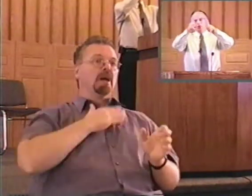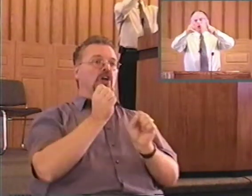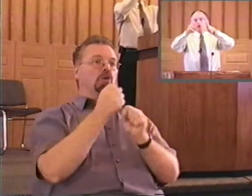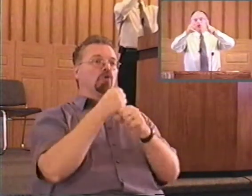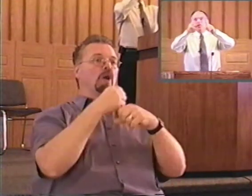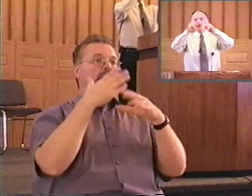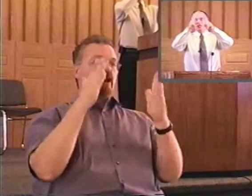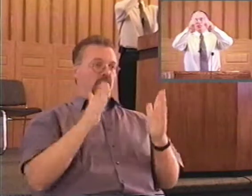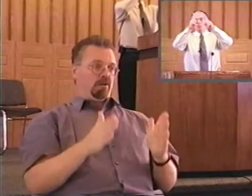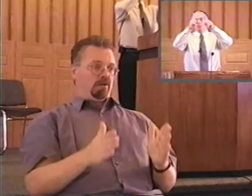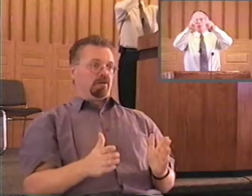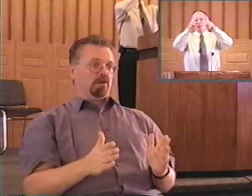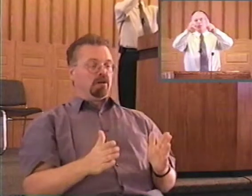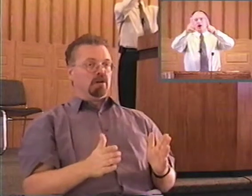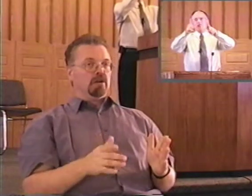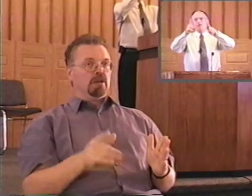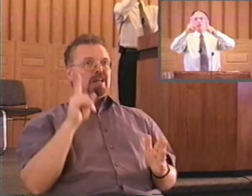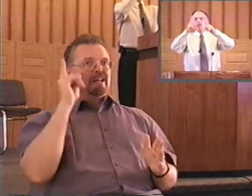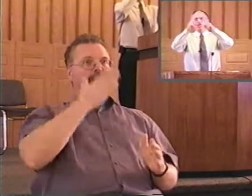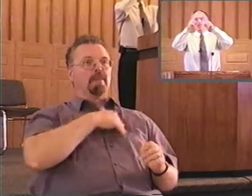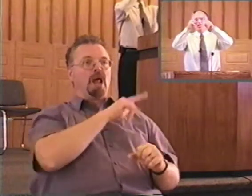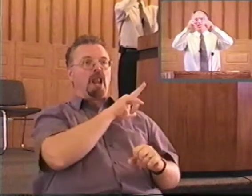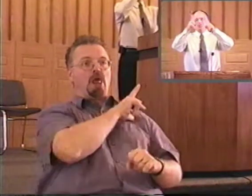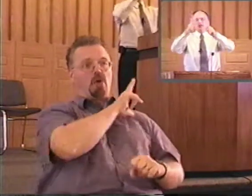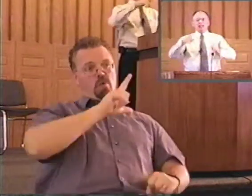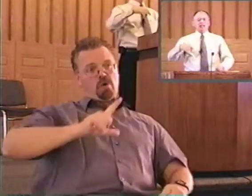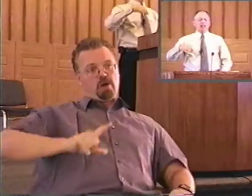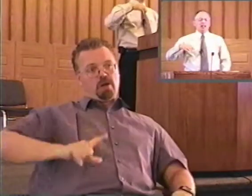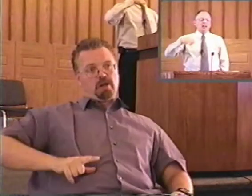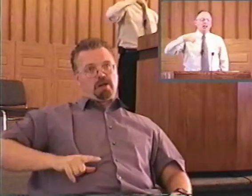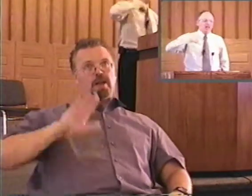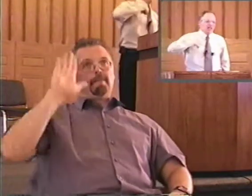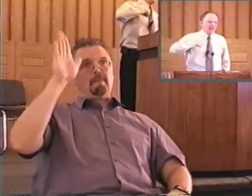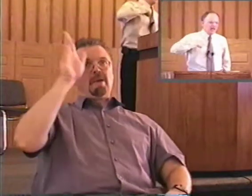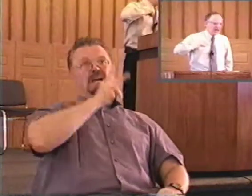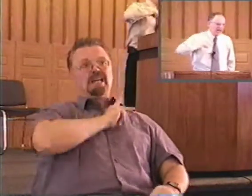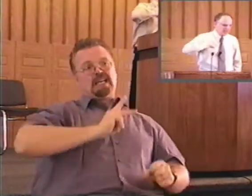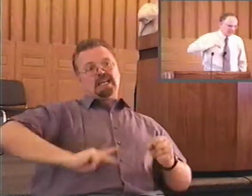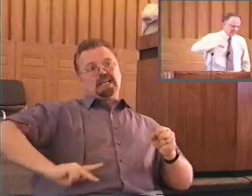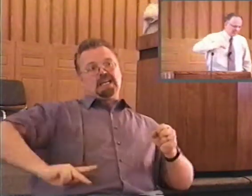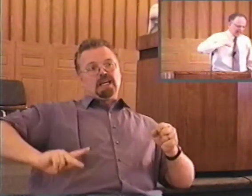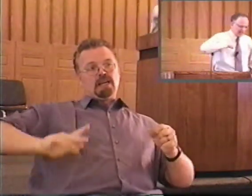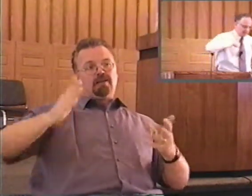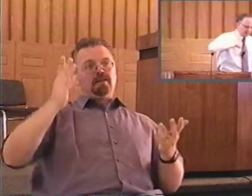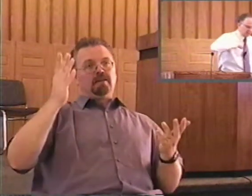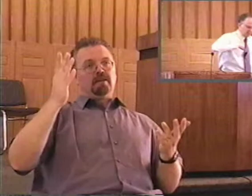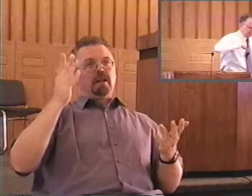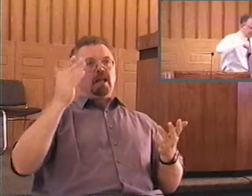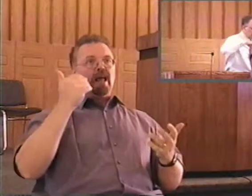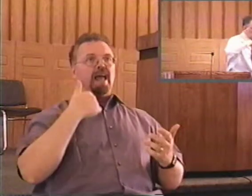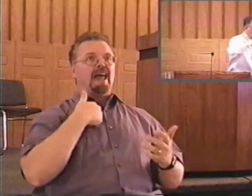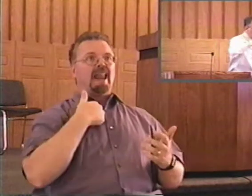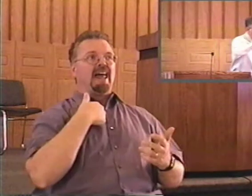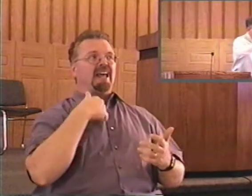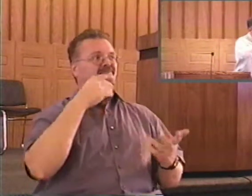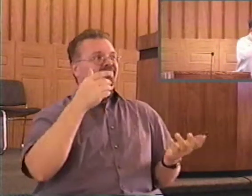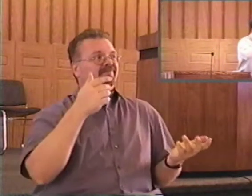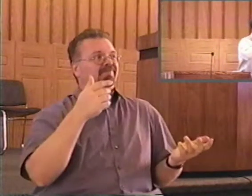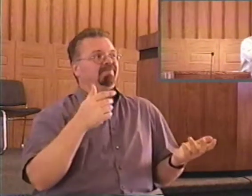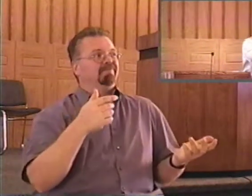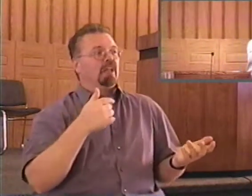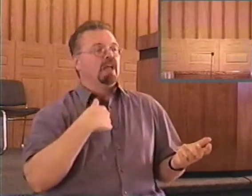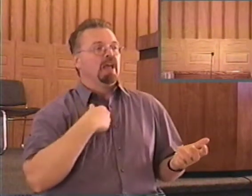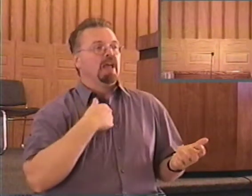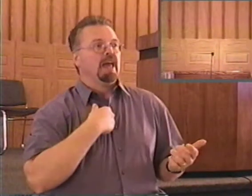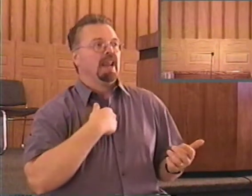He's my Lord. He's my sovereign. He's my king. And I just happen to flitter around